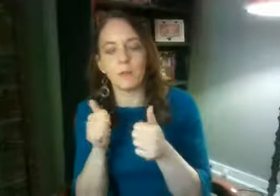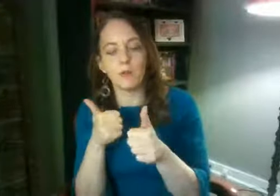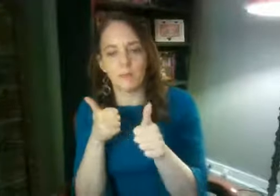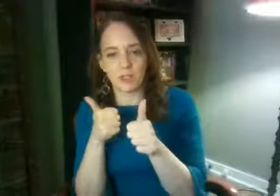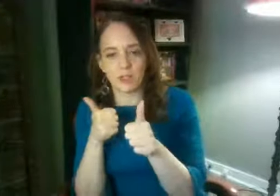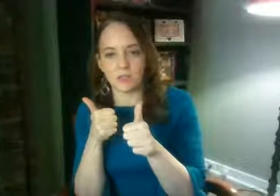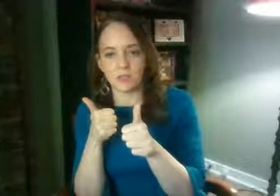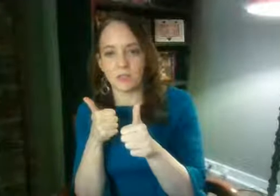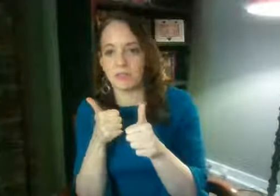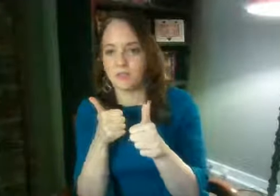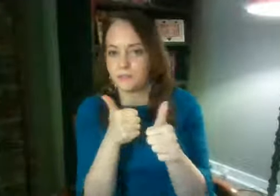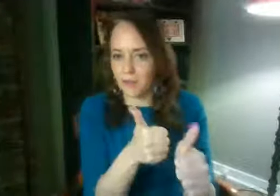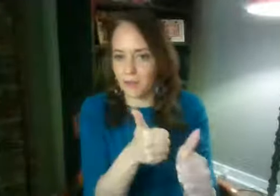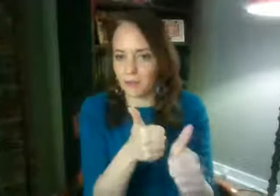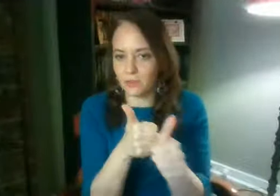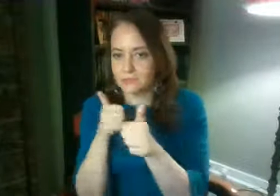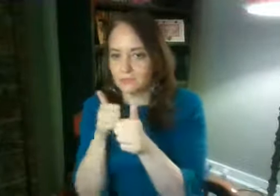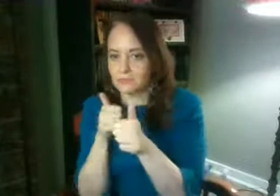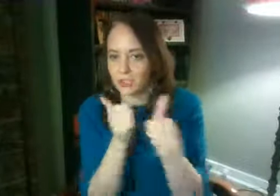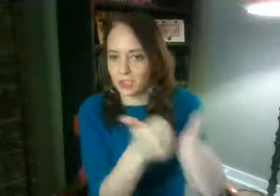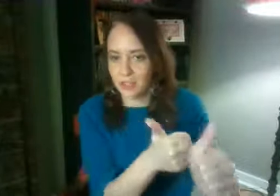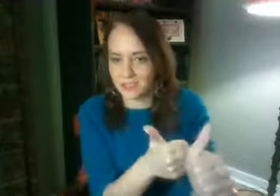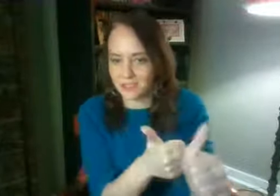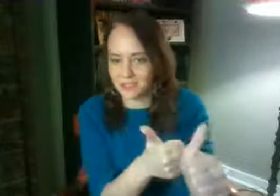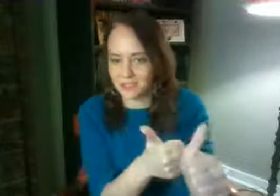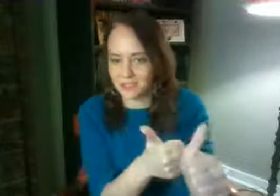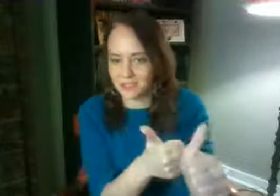the movement changes. Follow, chase.